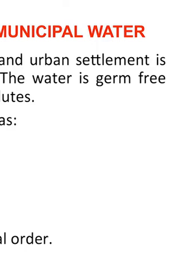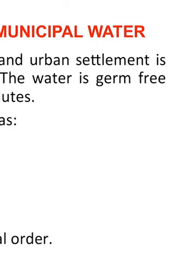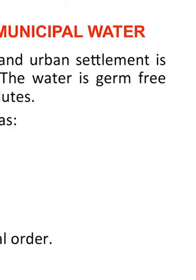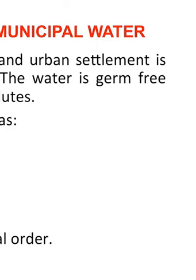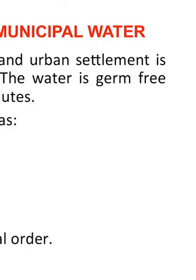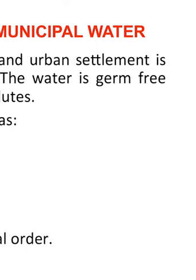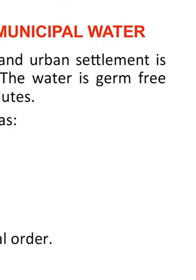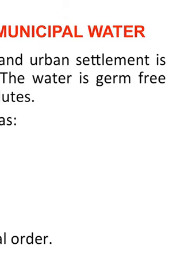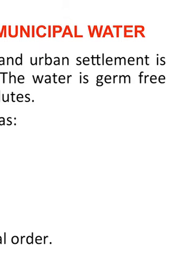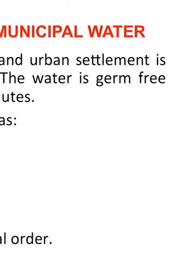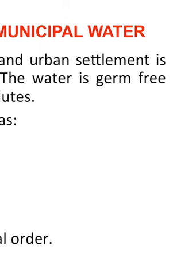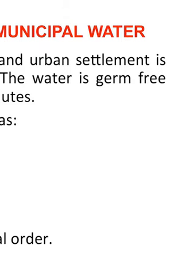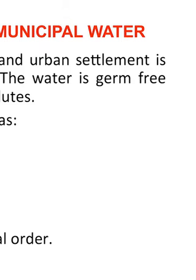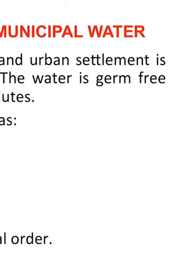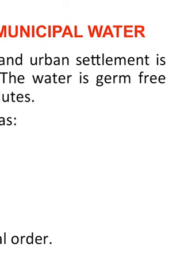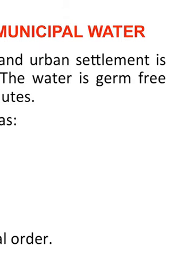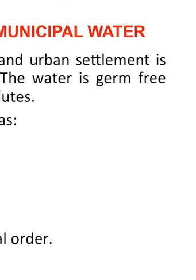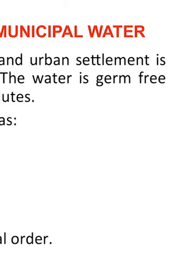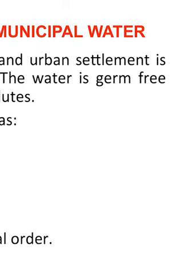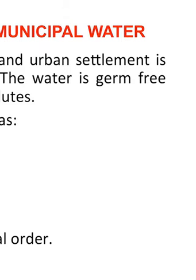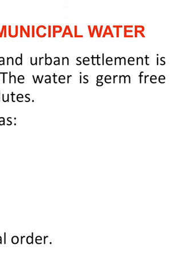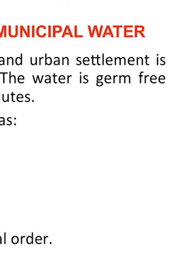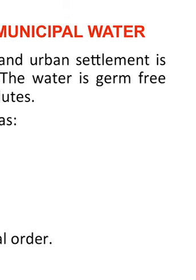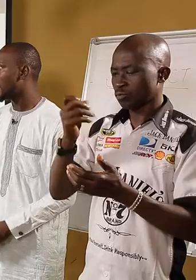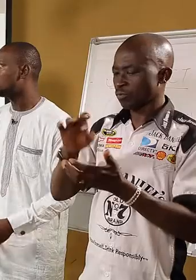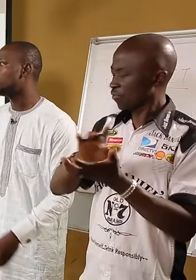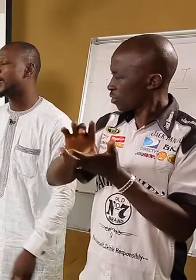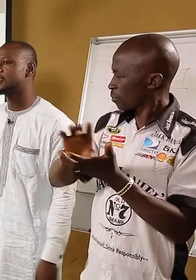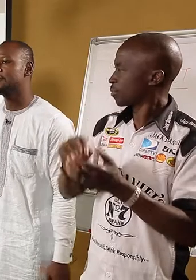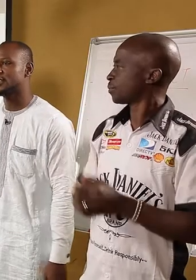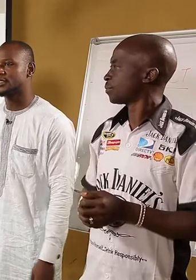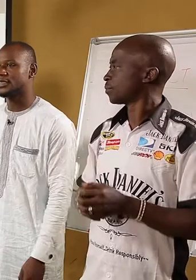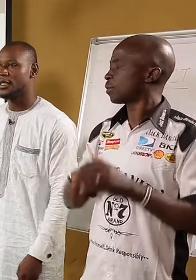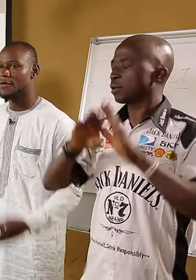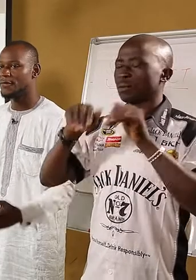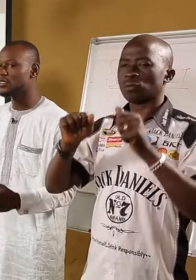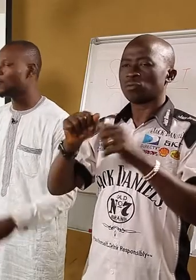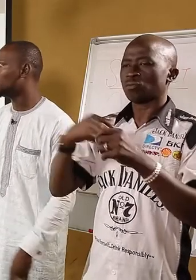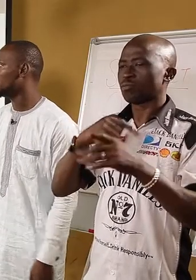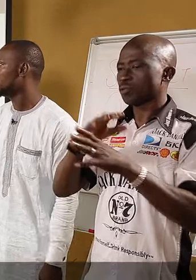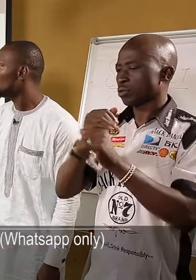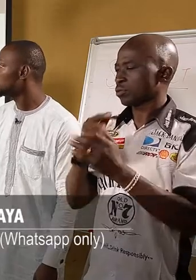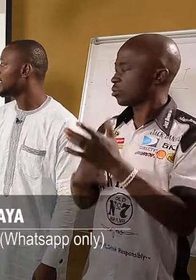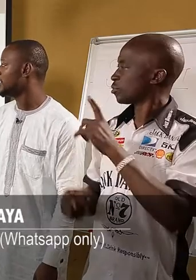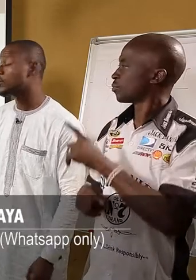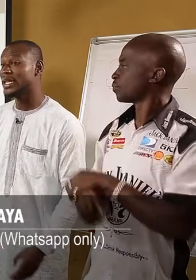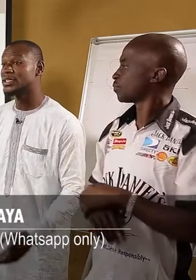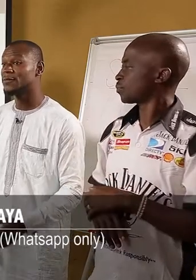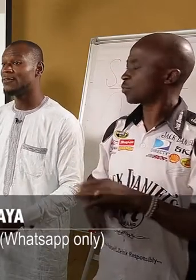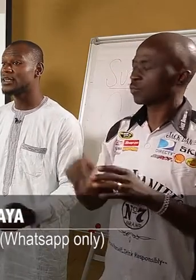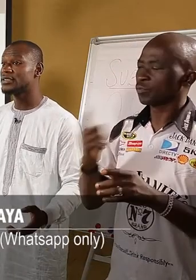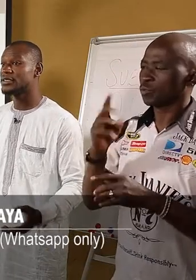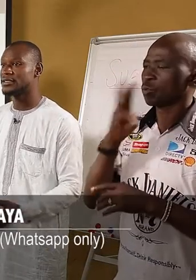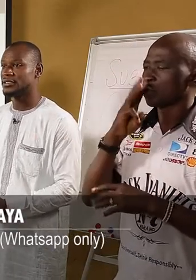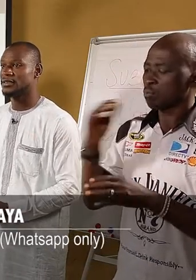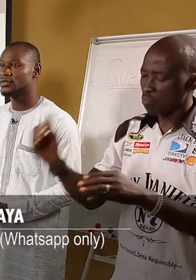finally disinfection, which is the addition of chemicals. How do we achieve this? First of all, water is collected